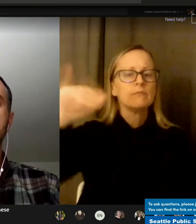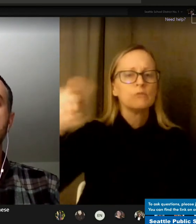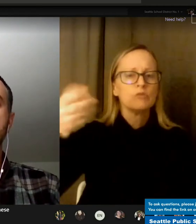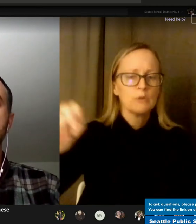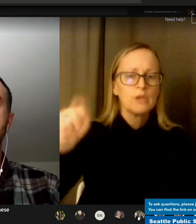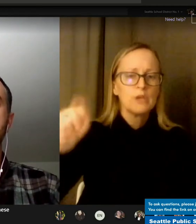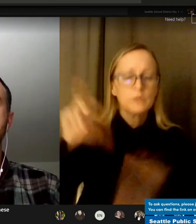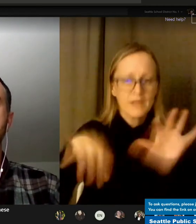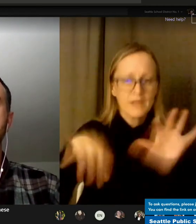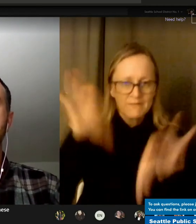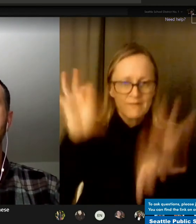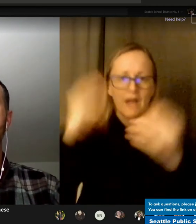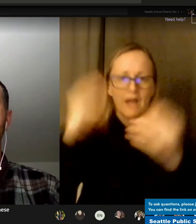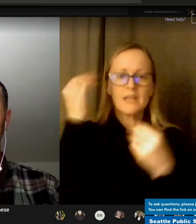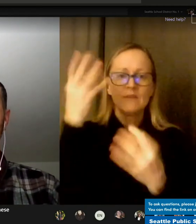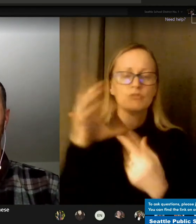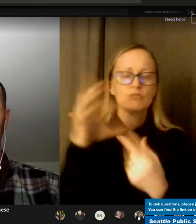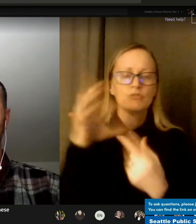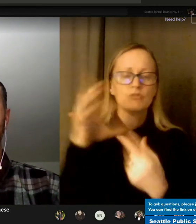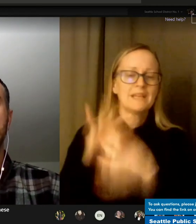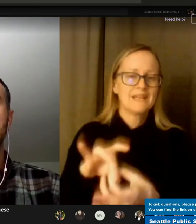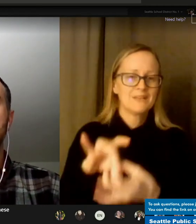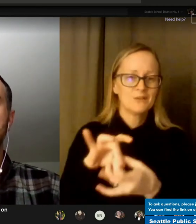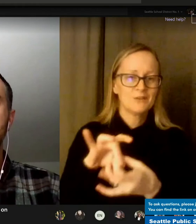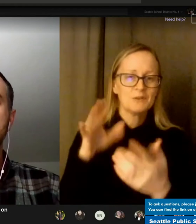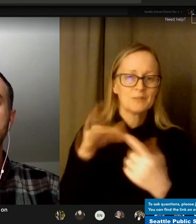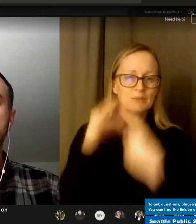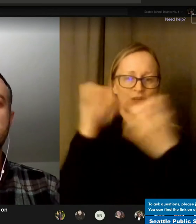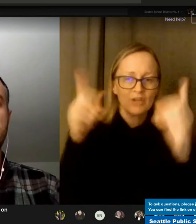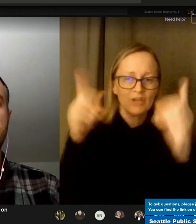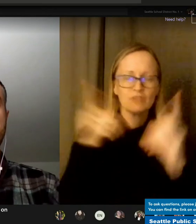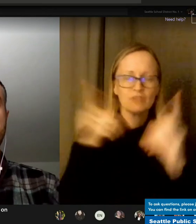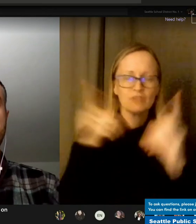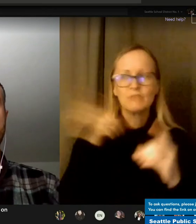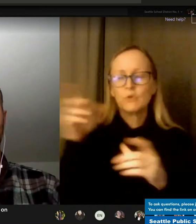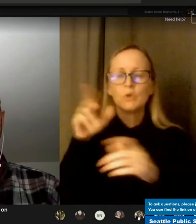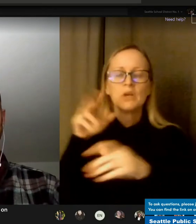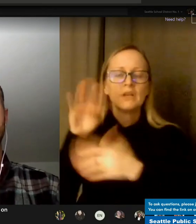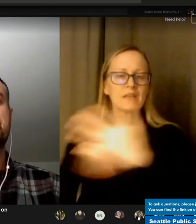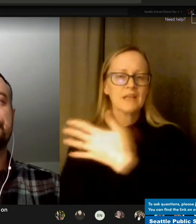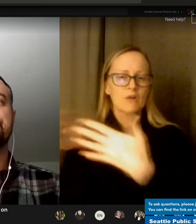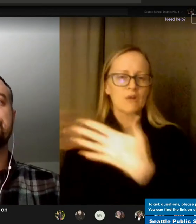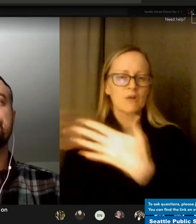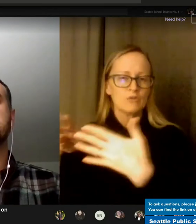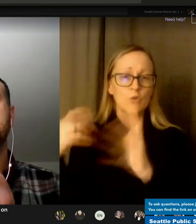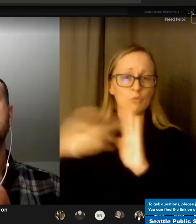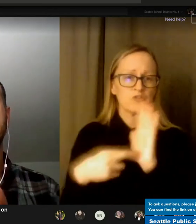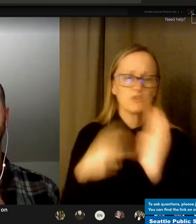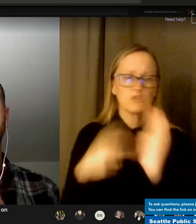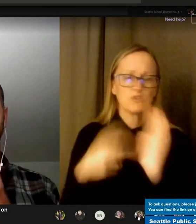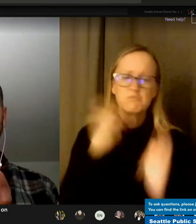Special Education Department website calendar. No registration is required.